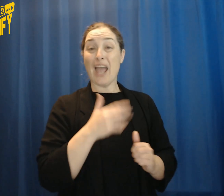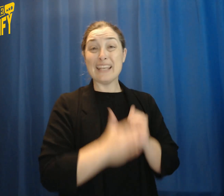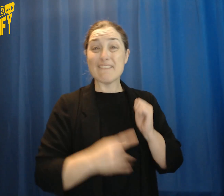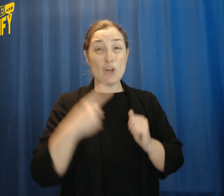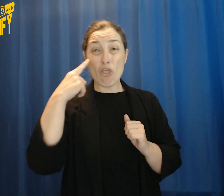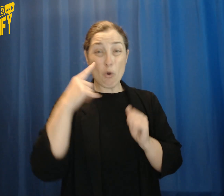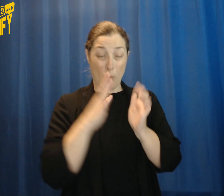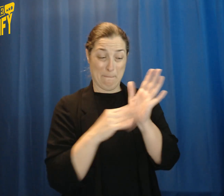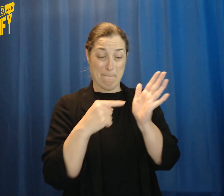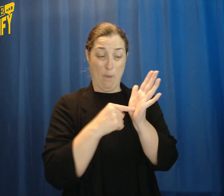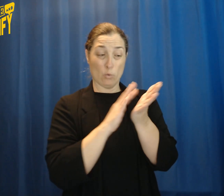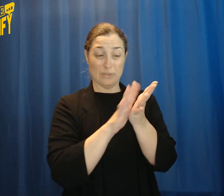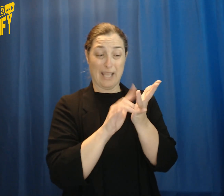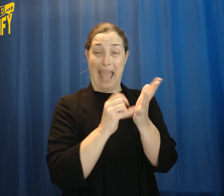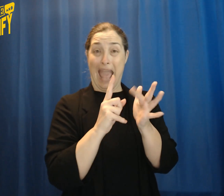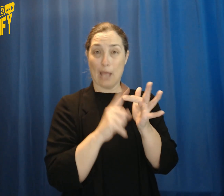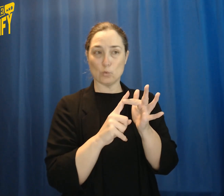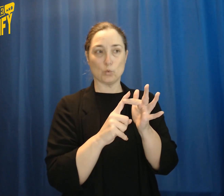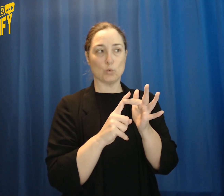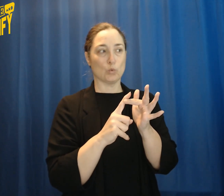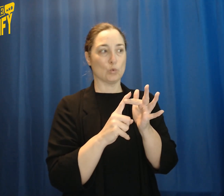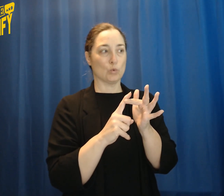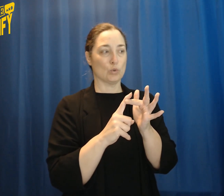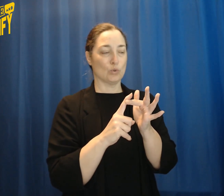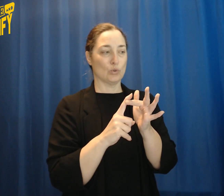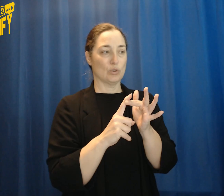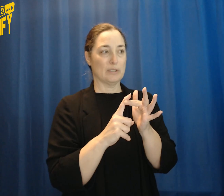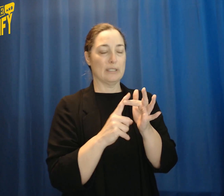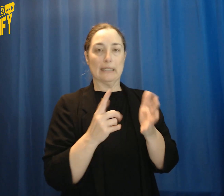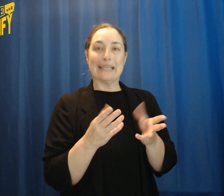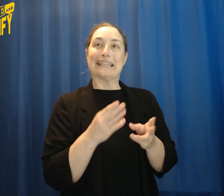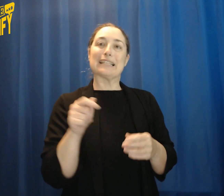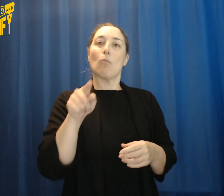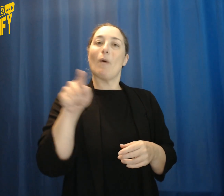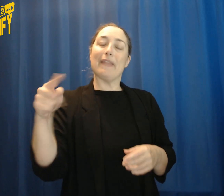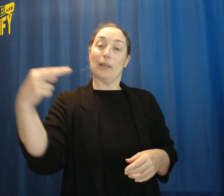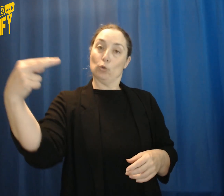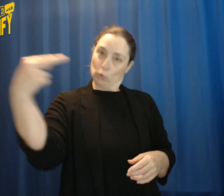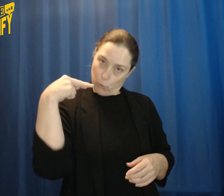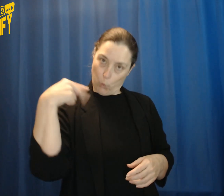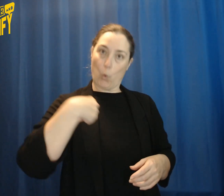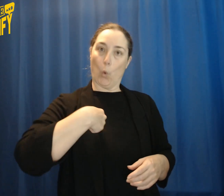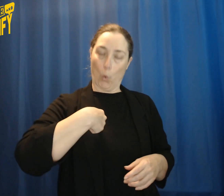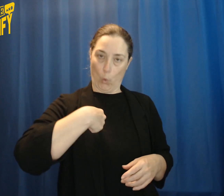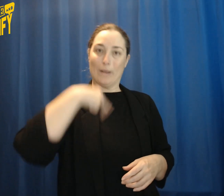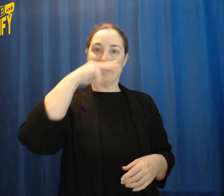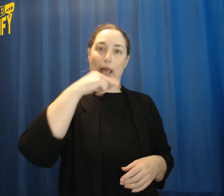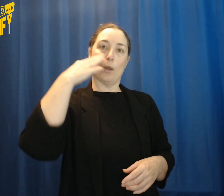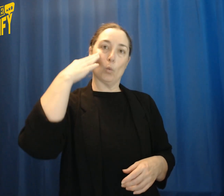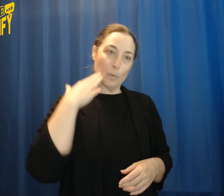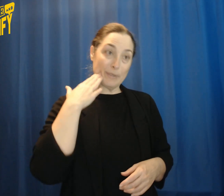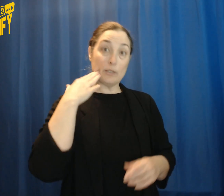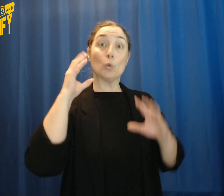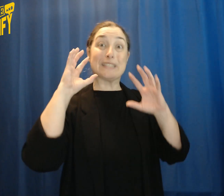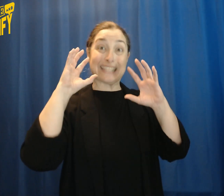to, someone's gone, oh, there's a young woman who is really keen. We can